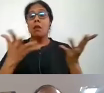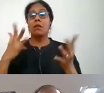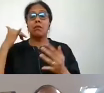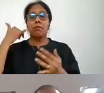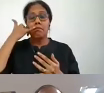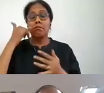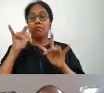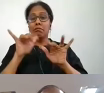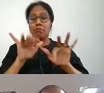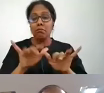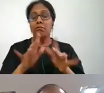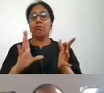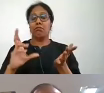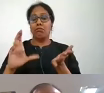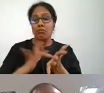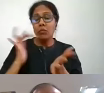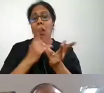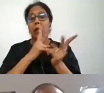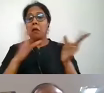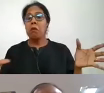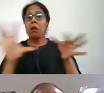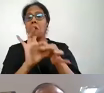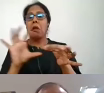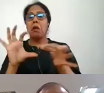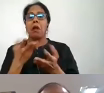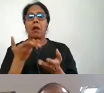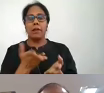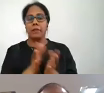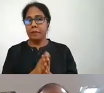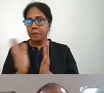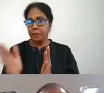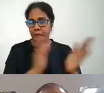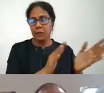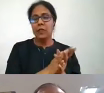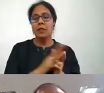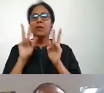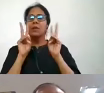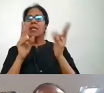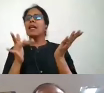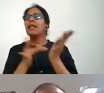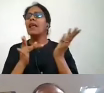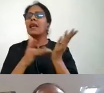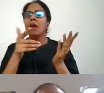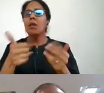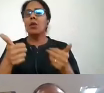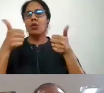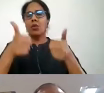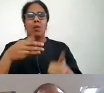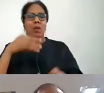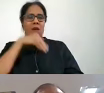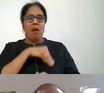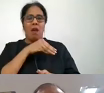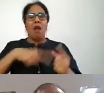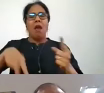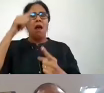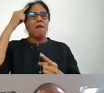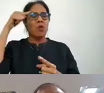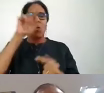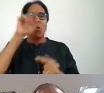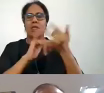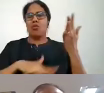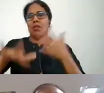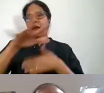If you look at the, mean, after all, any technology has to do something good for the society. So, in terms of contribution